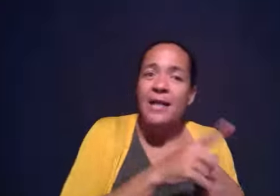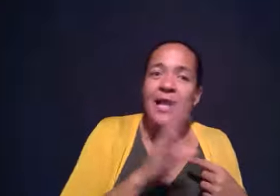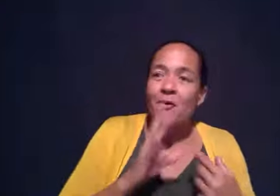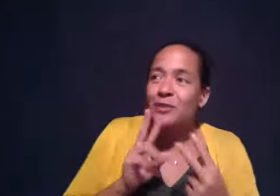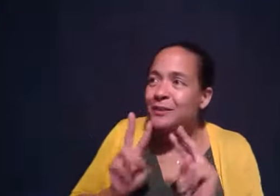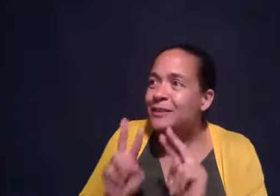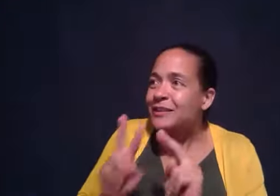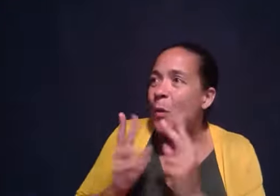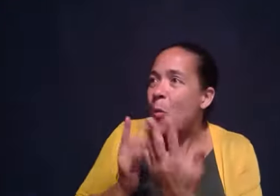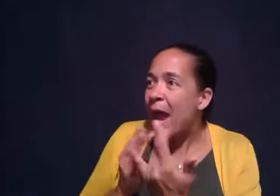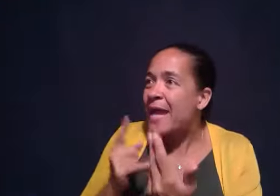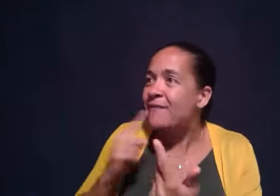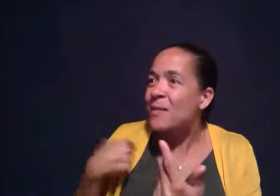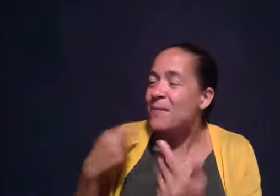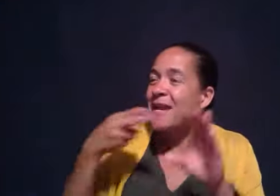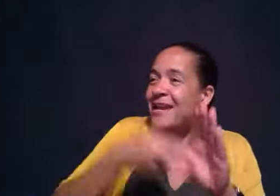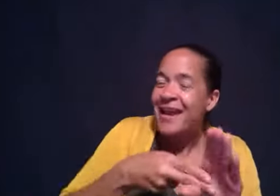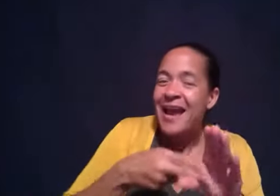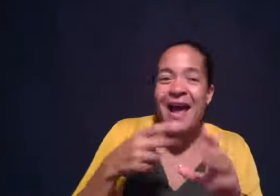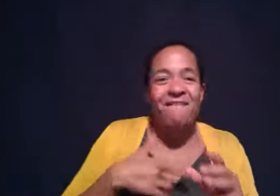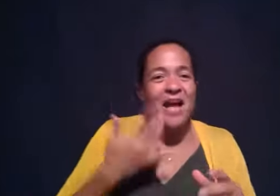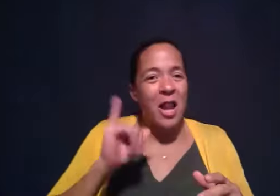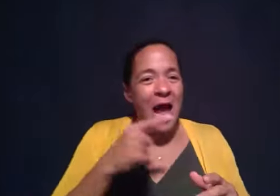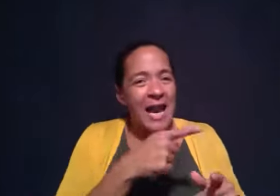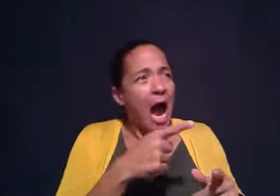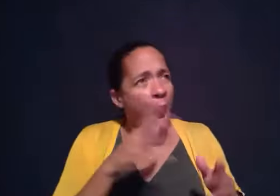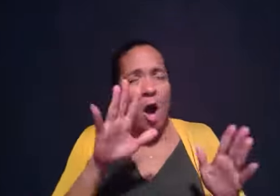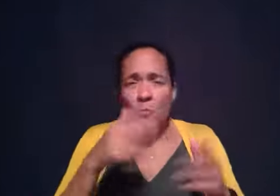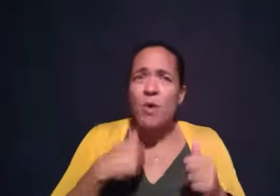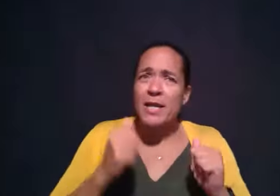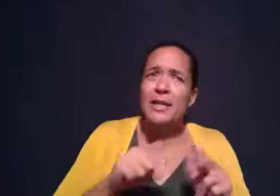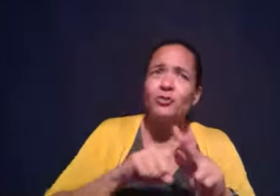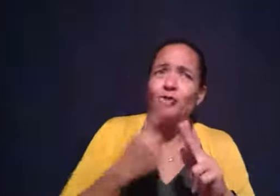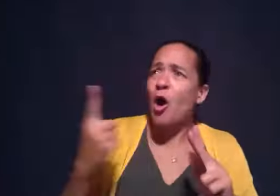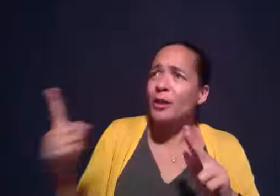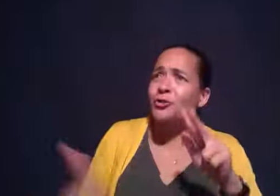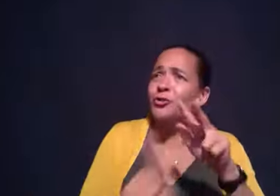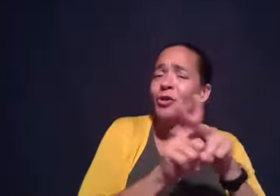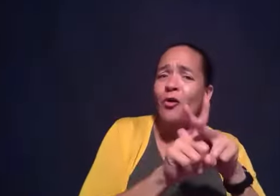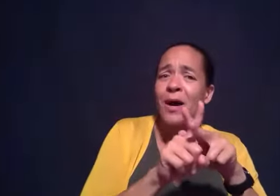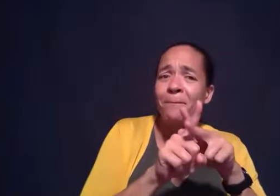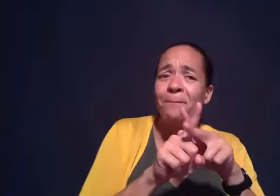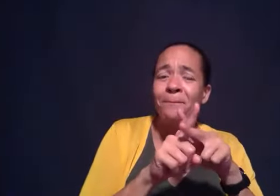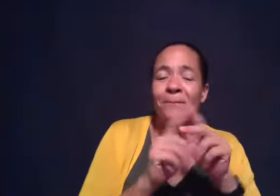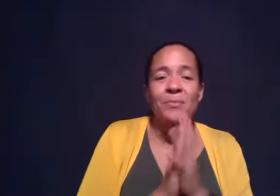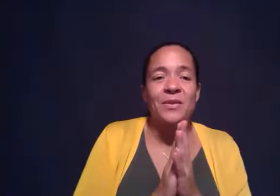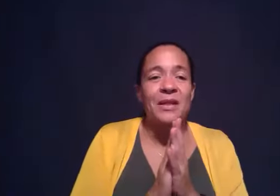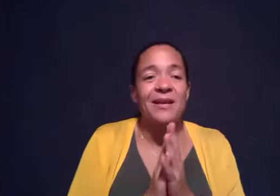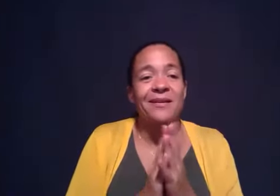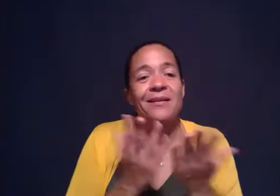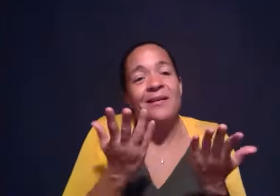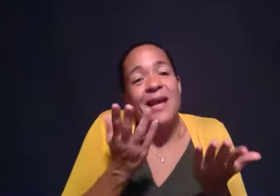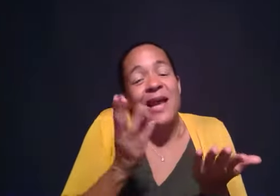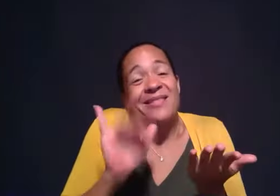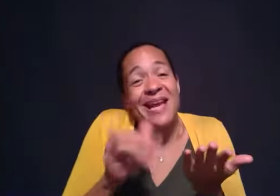we can start, she's here. And I believe that's kind of what good members of Alcoholics Anonymous do. I